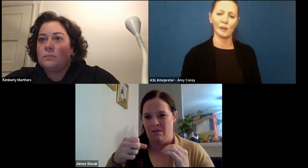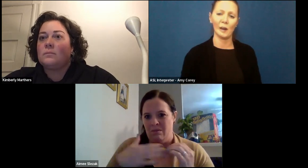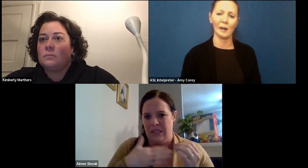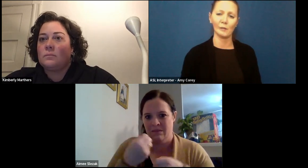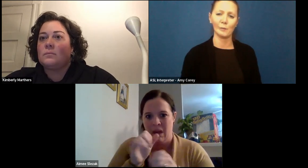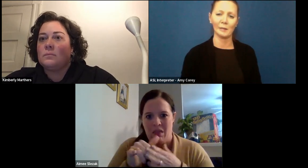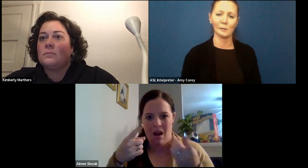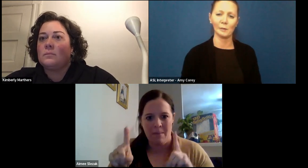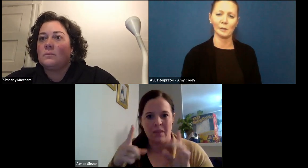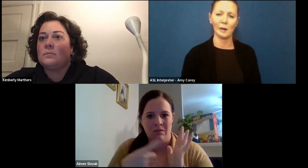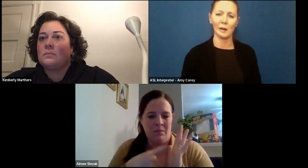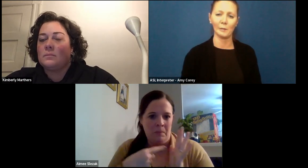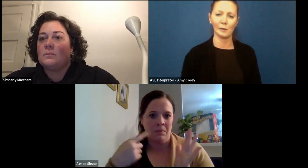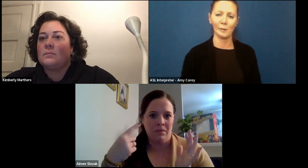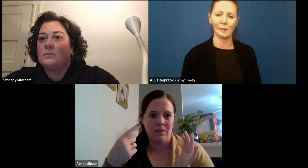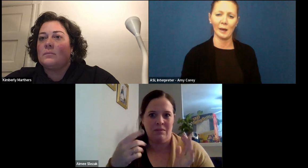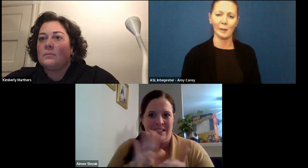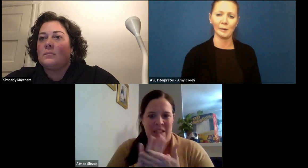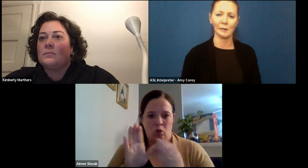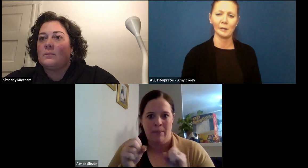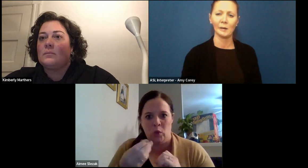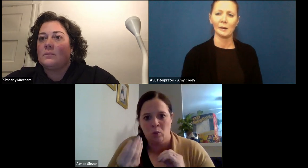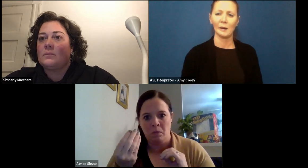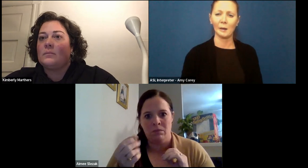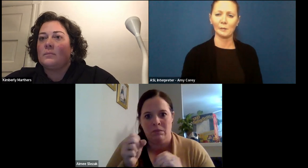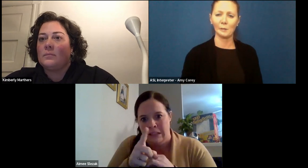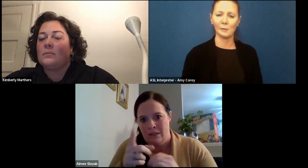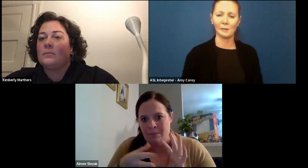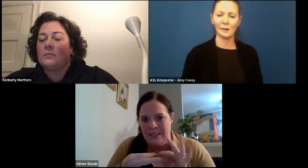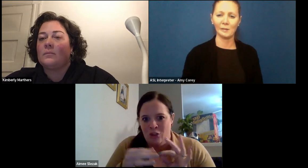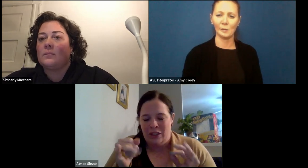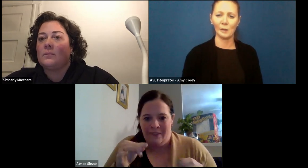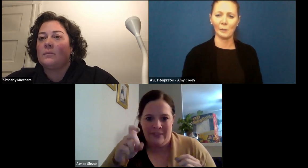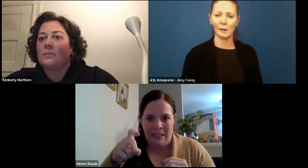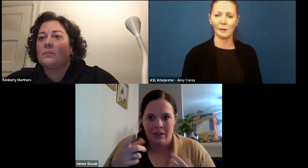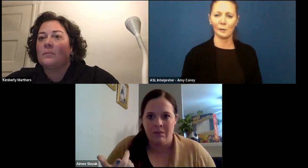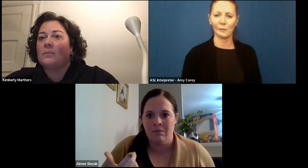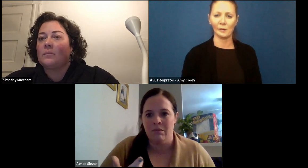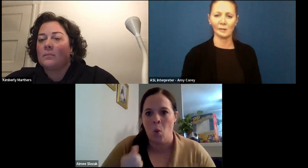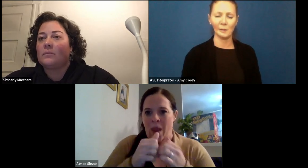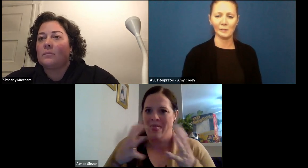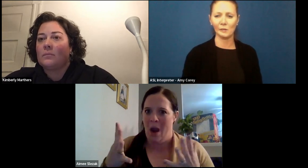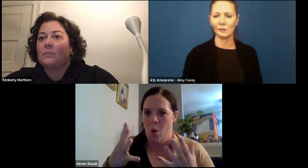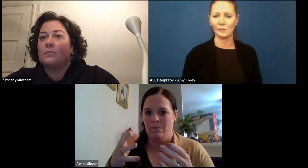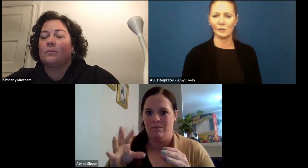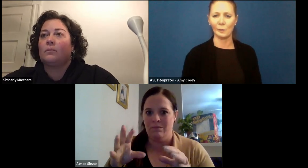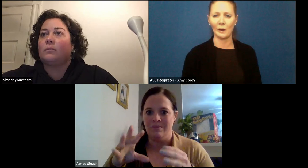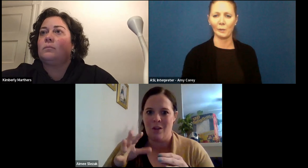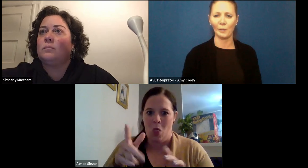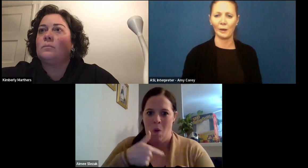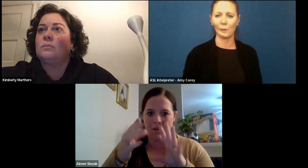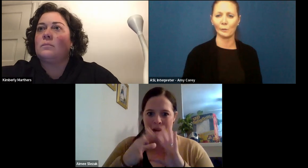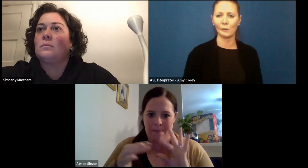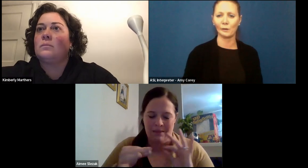the chat if possible. If you could make that happen. Sometimes it's nice, so that way, you know, if I could send messages and so